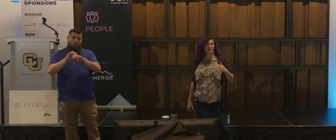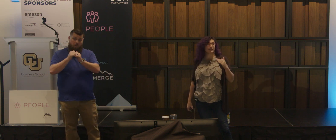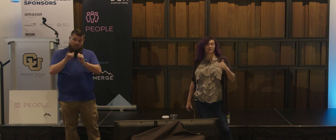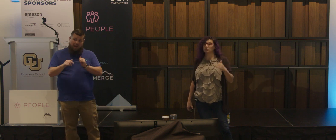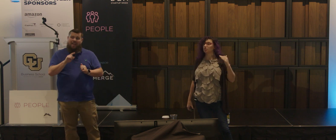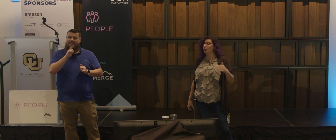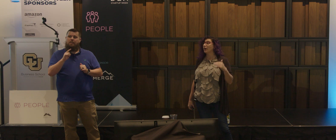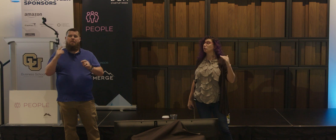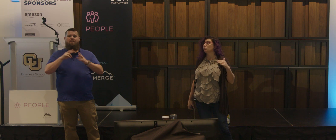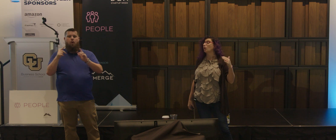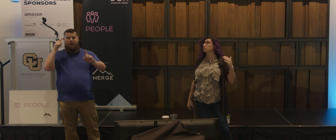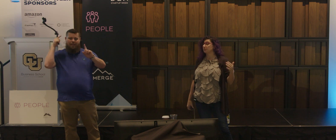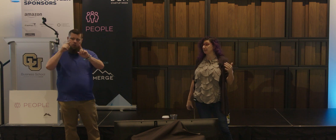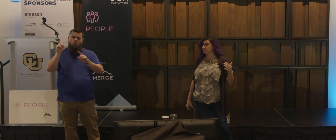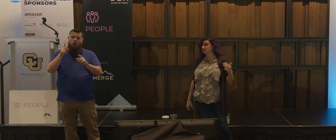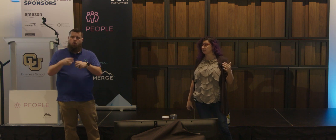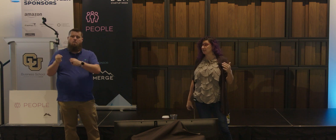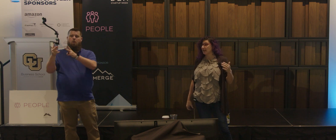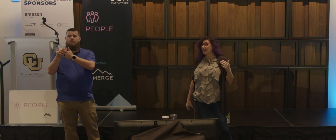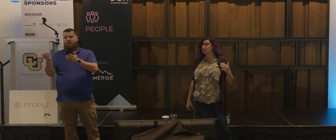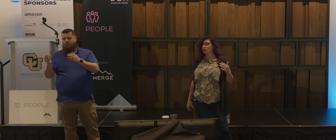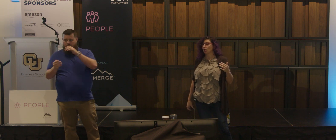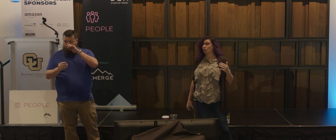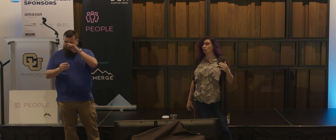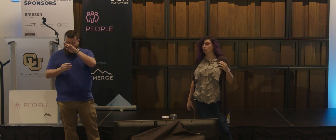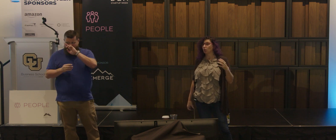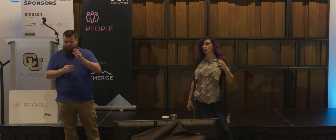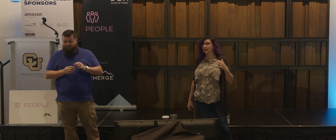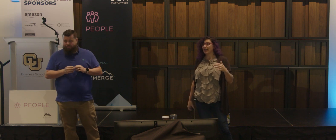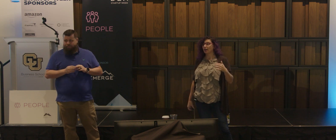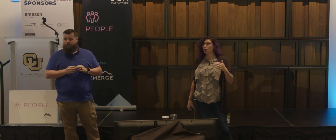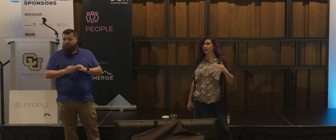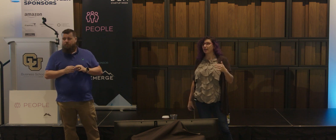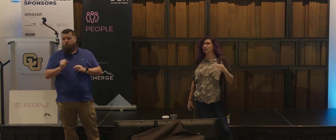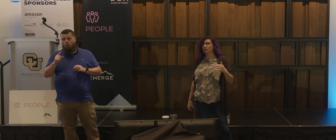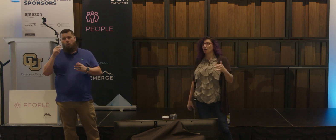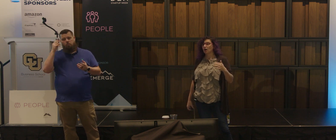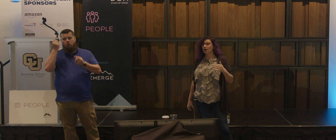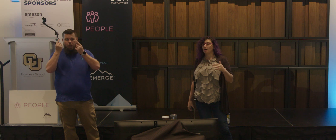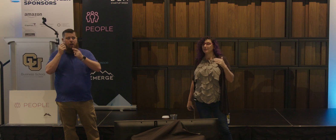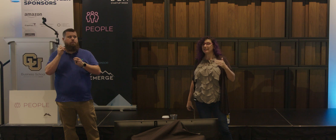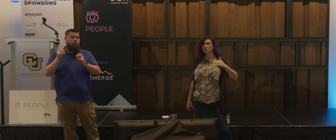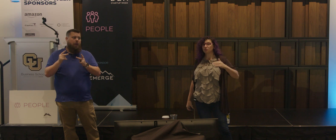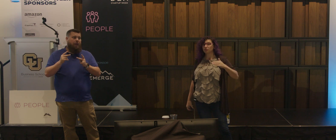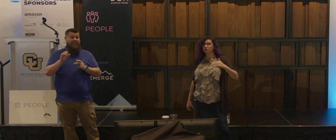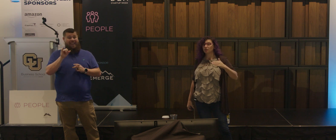is being intentional about where you post things. And so looking at, okay,